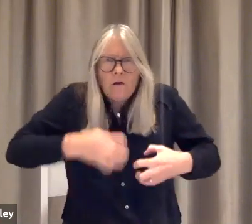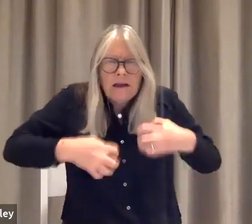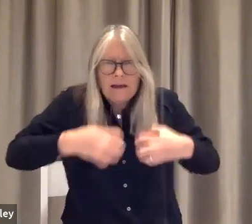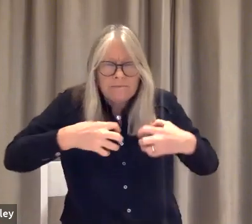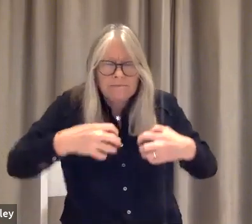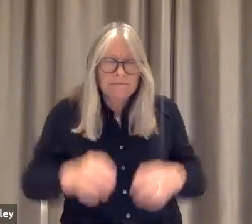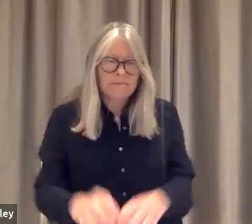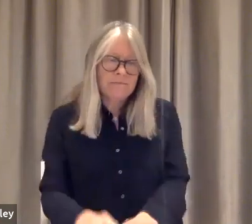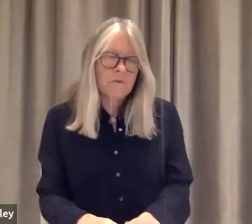angry. Good.